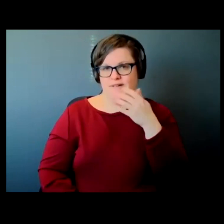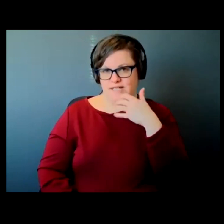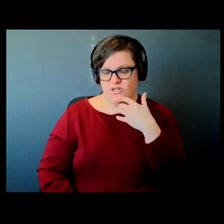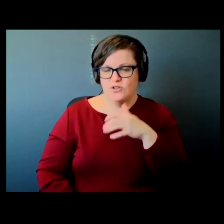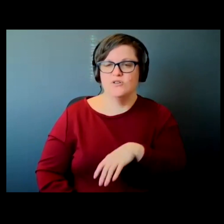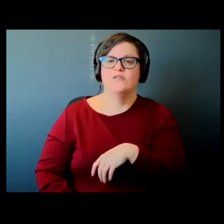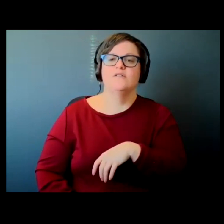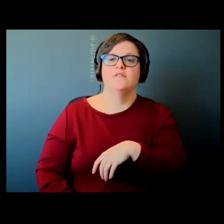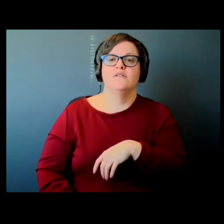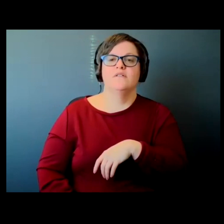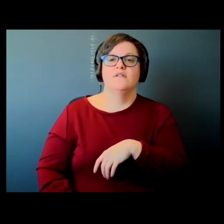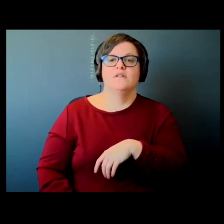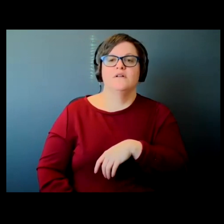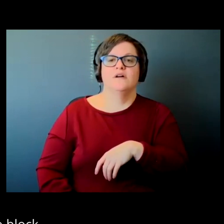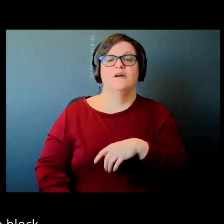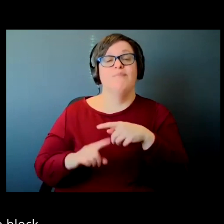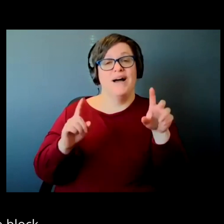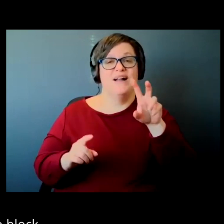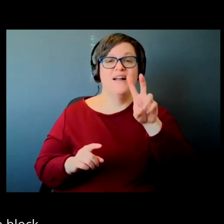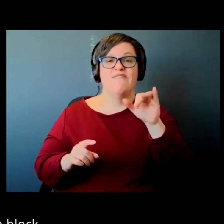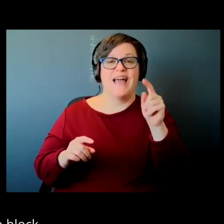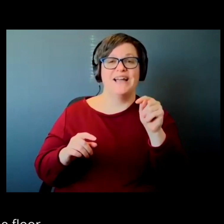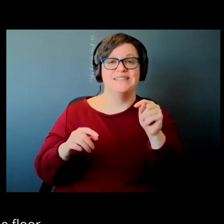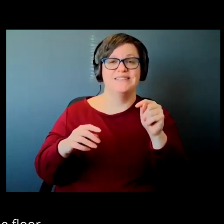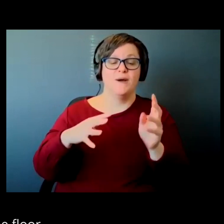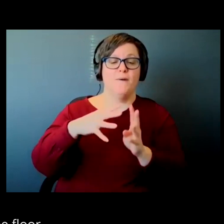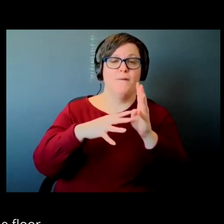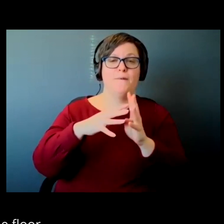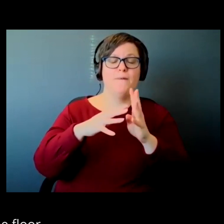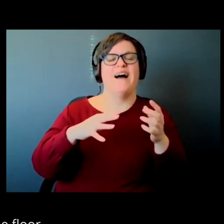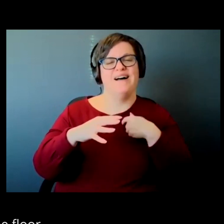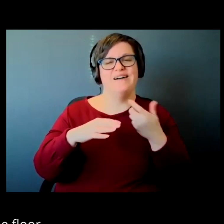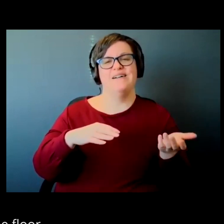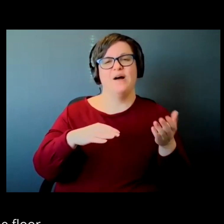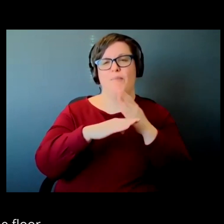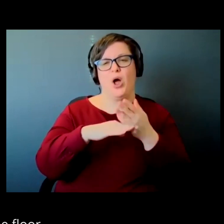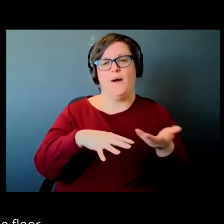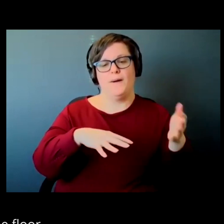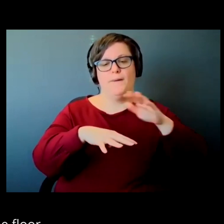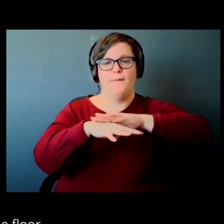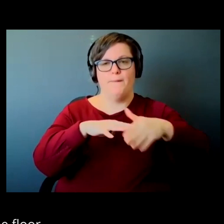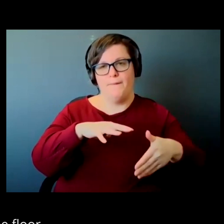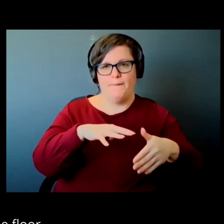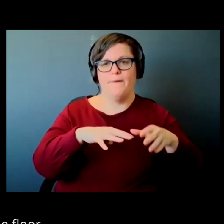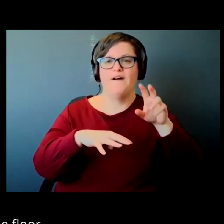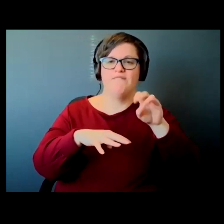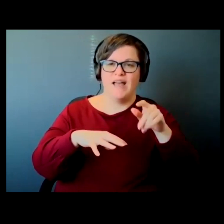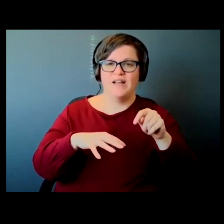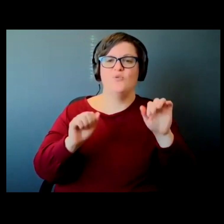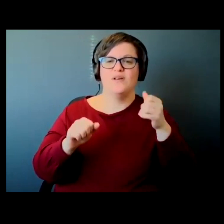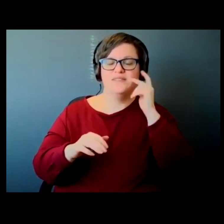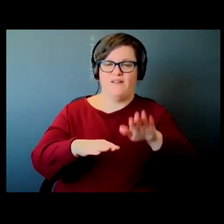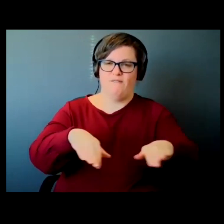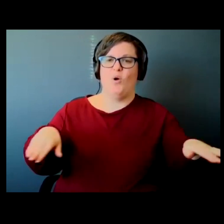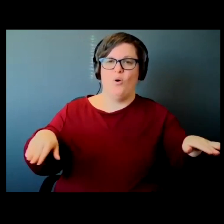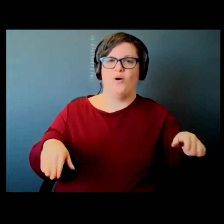kind of have heat, but now all the vents are blocked because I had to block them with all that stuff. And you can see the floor has that high core stuff, and I